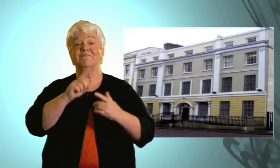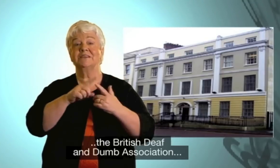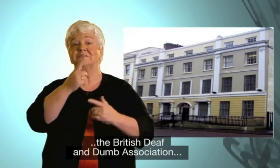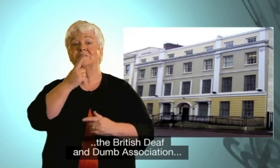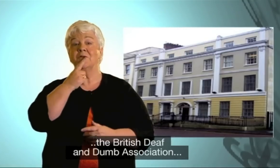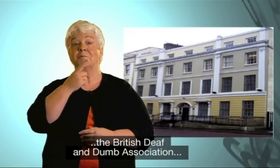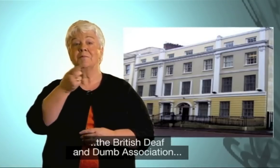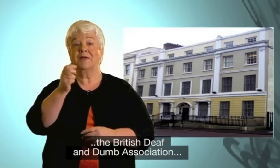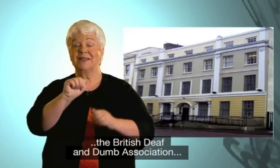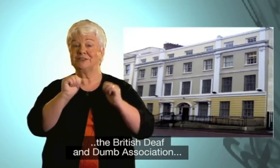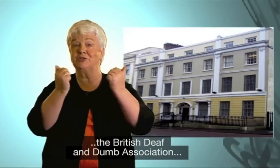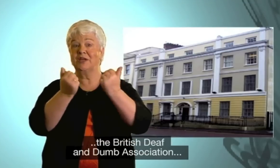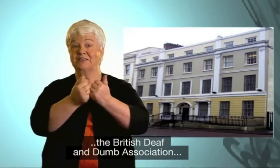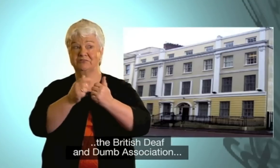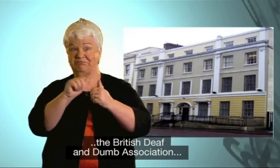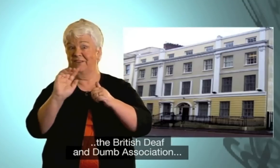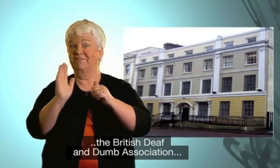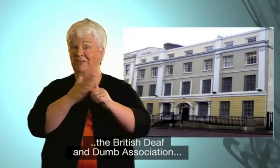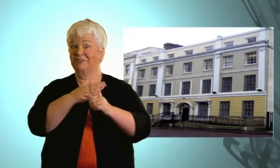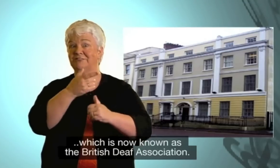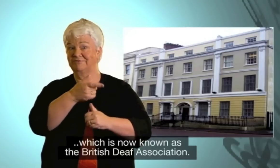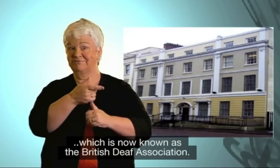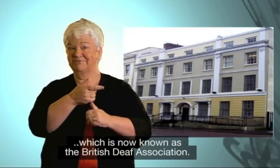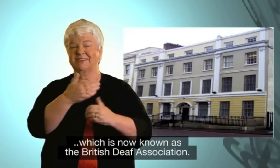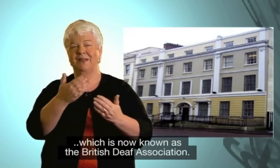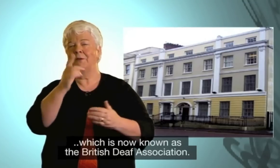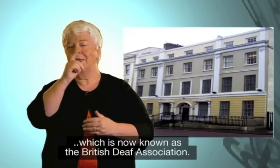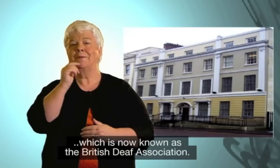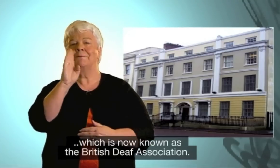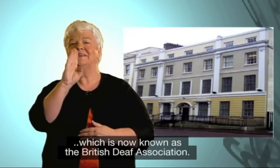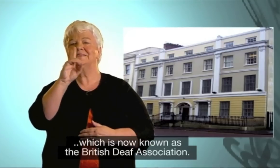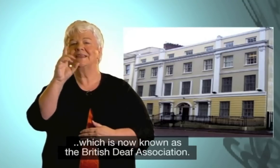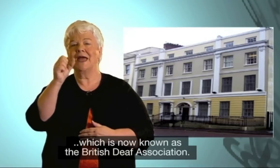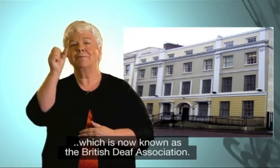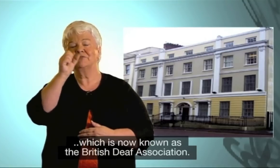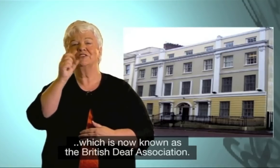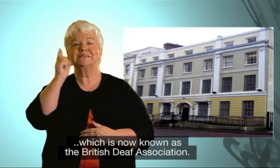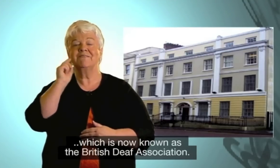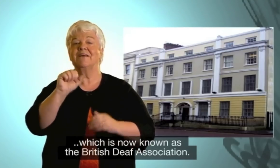British Deaf and Dumb Association, which is now known as the British Deaf Association.